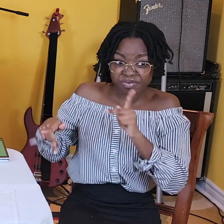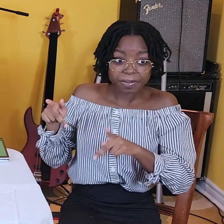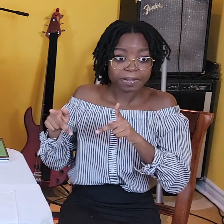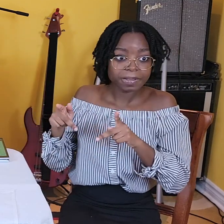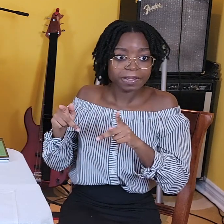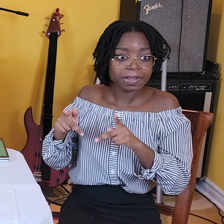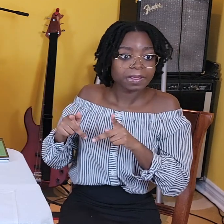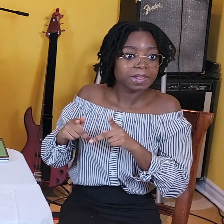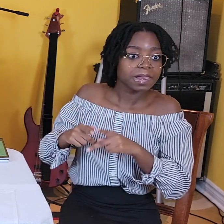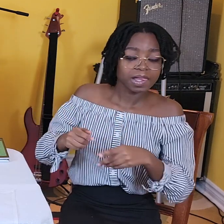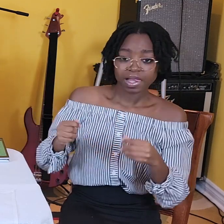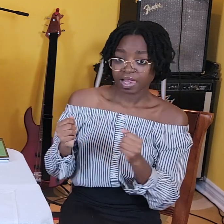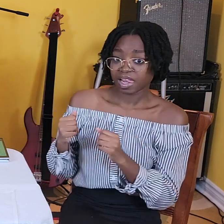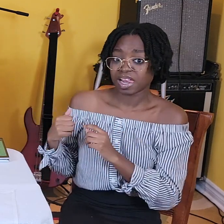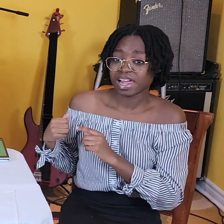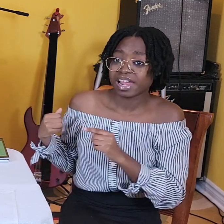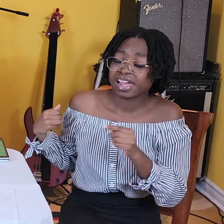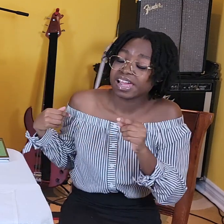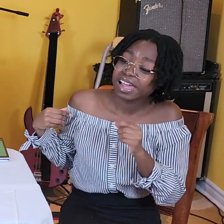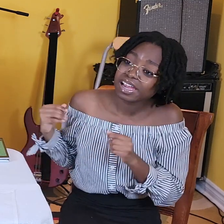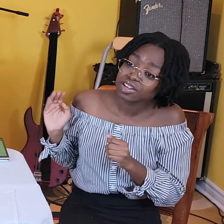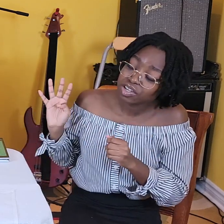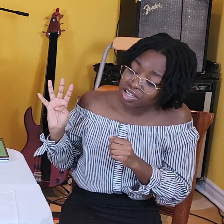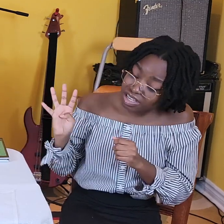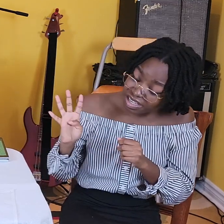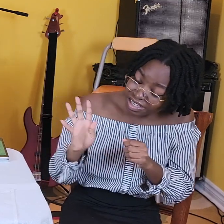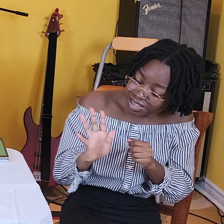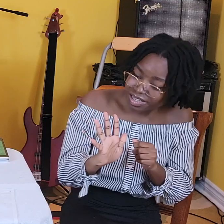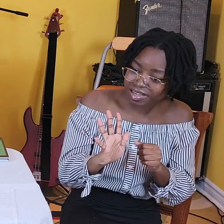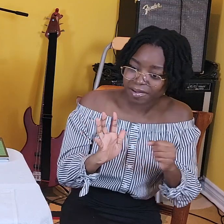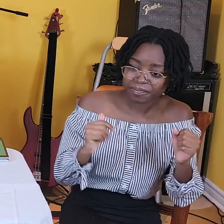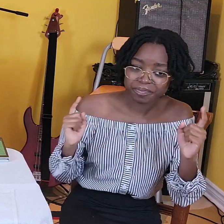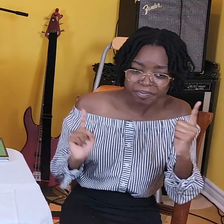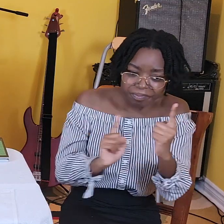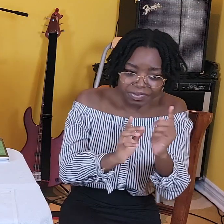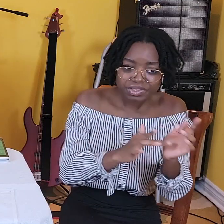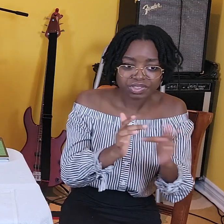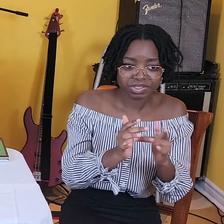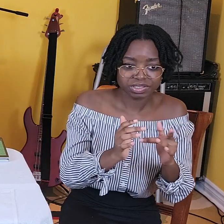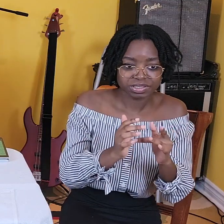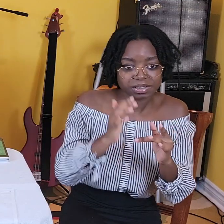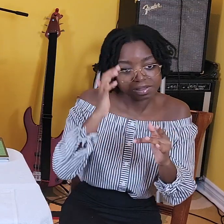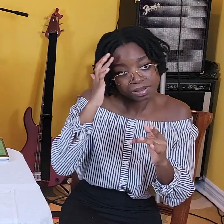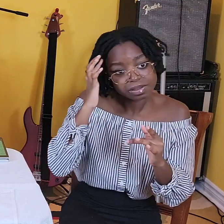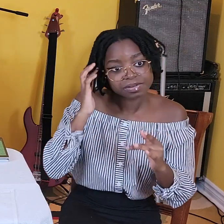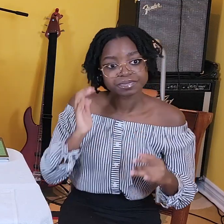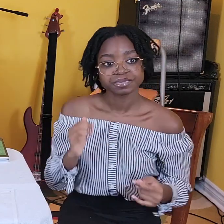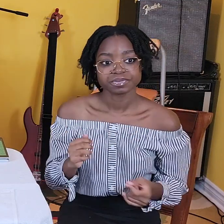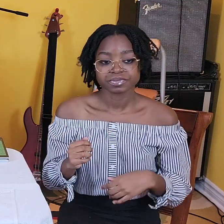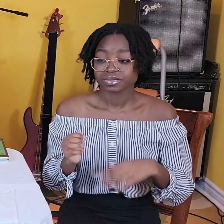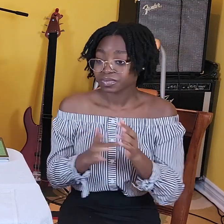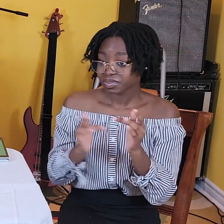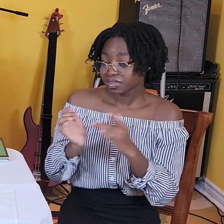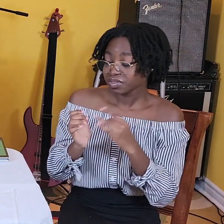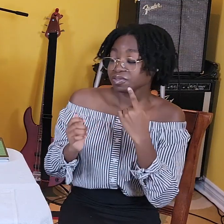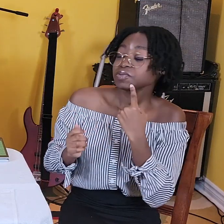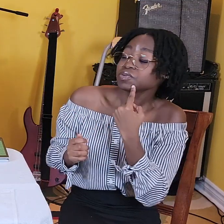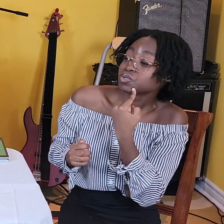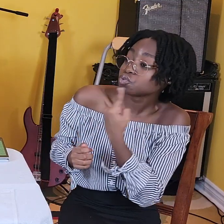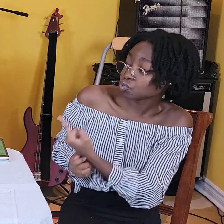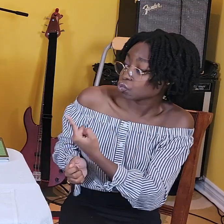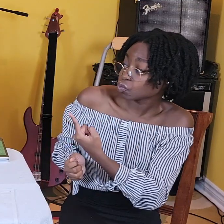people. Now his betrayer had given them a sign, saying, 'Whomever I kiss, he is the one. Seize